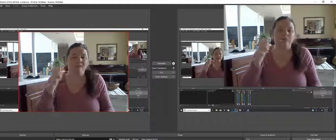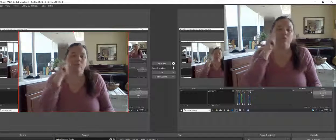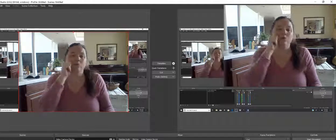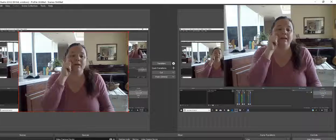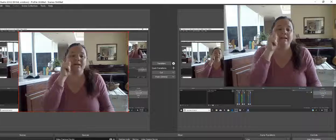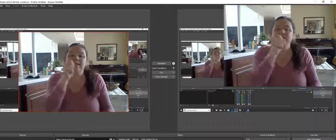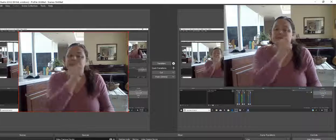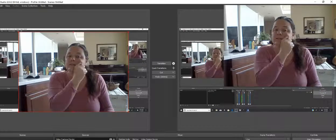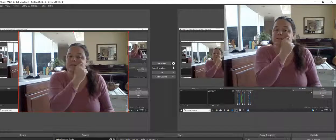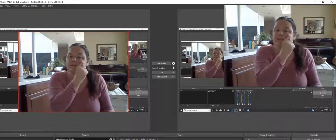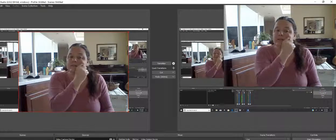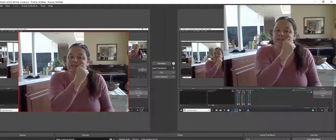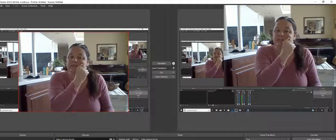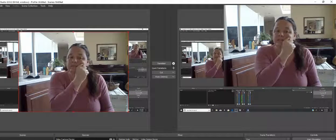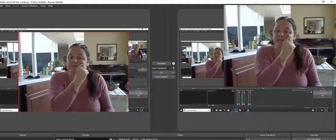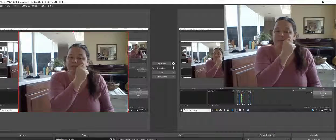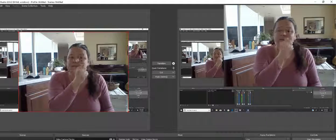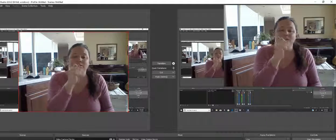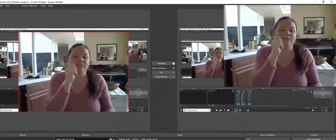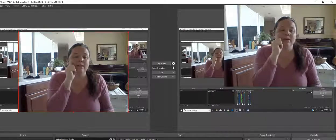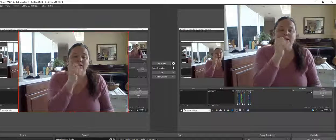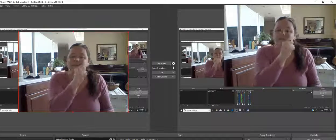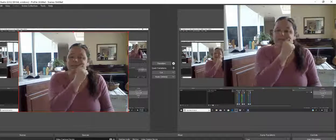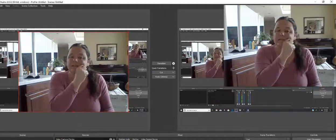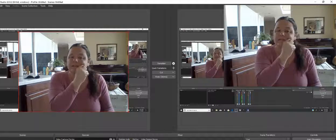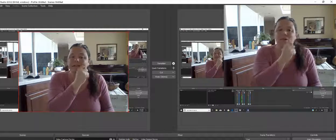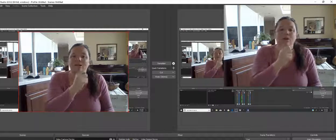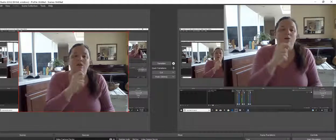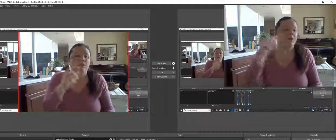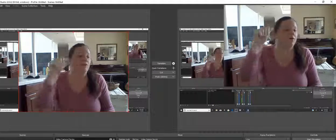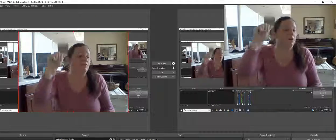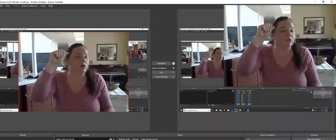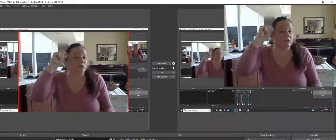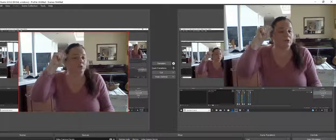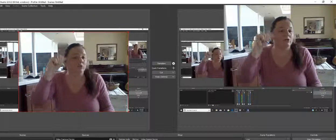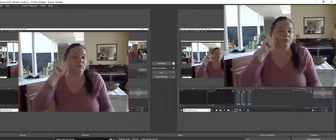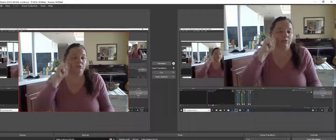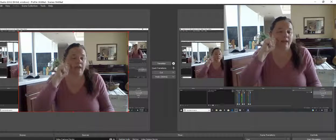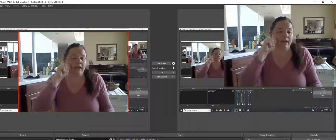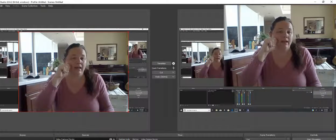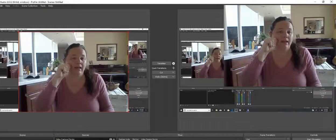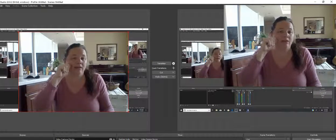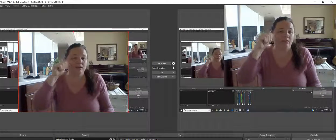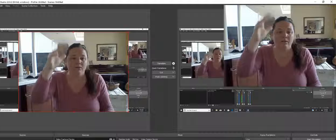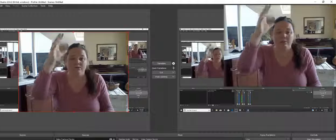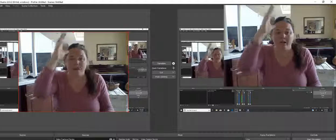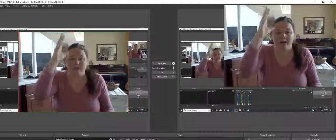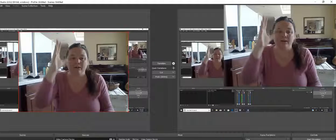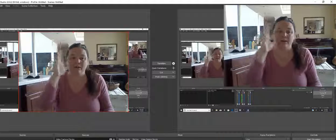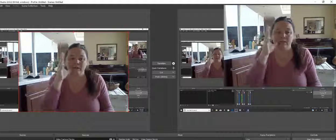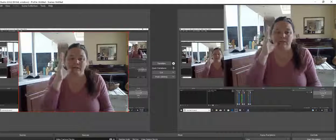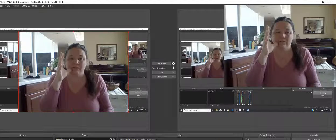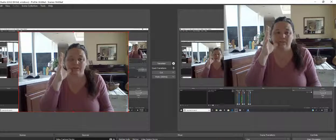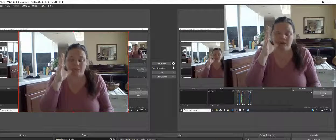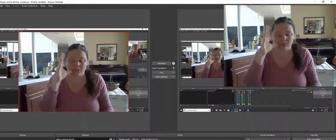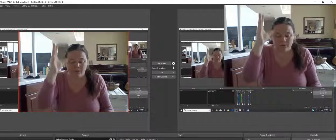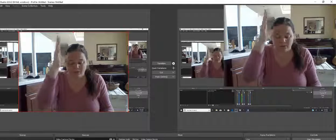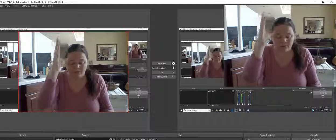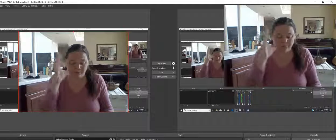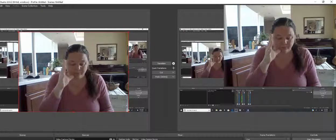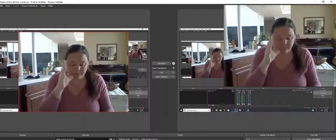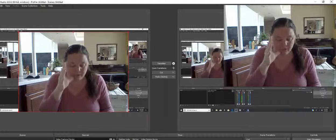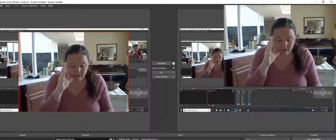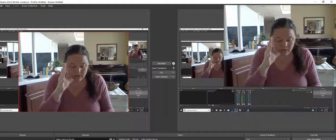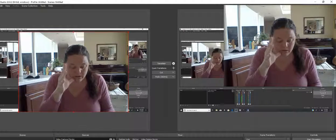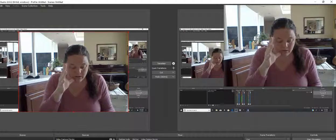We have twins, like a T on both sides of your face. We have adult with an A. We have parents, father,